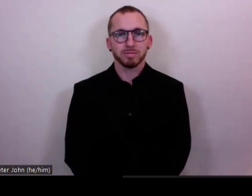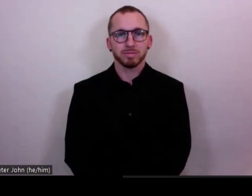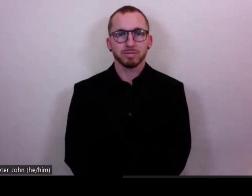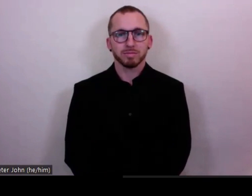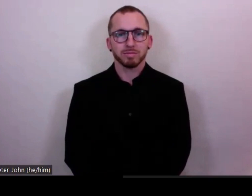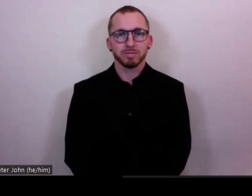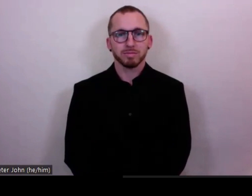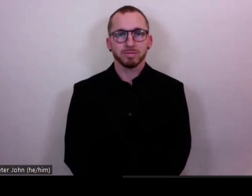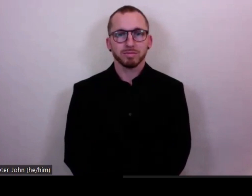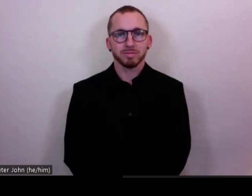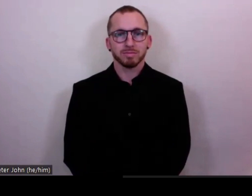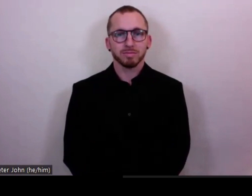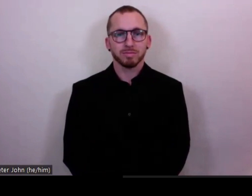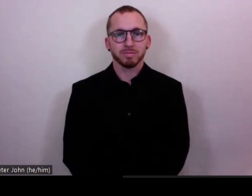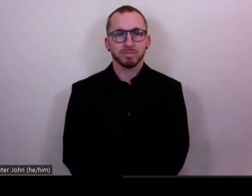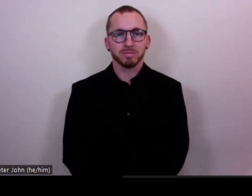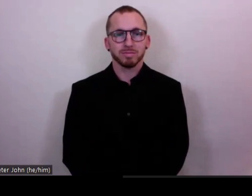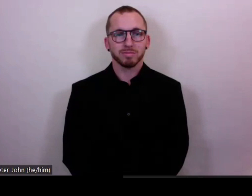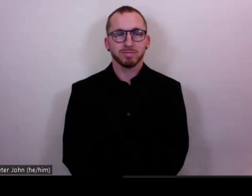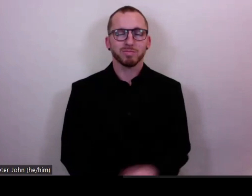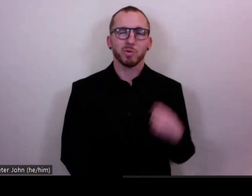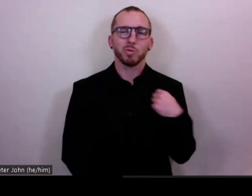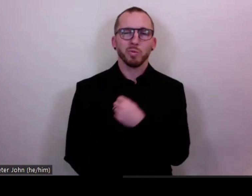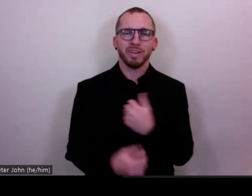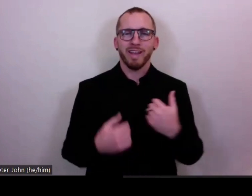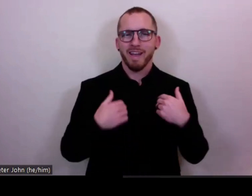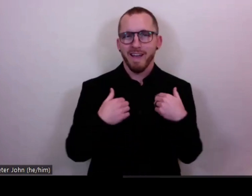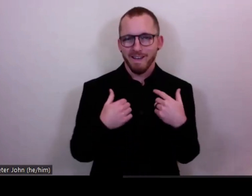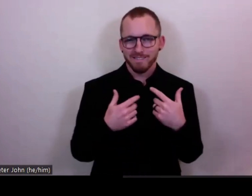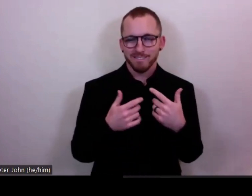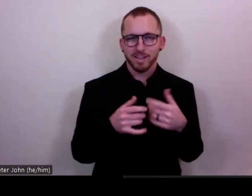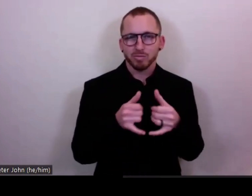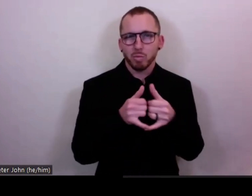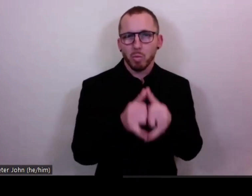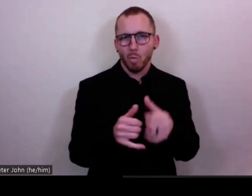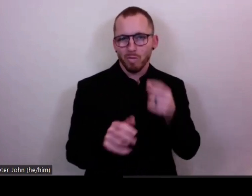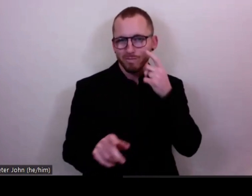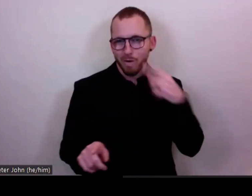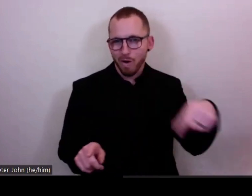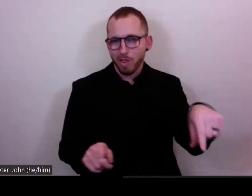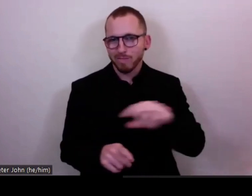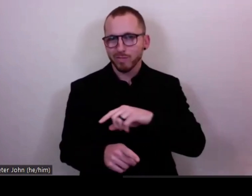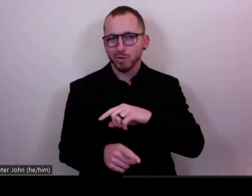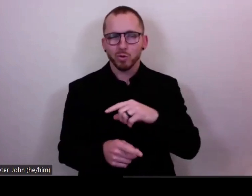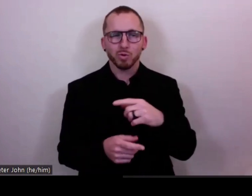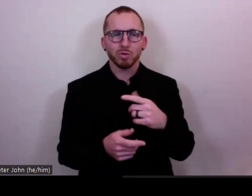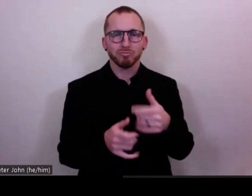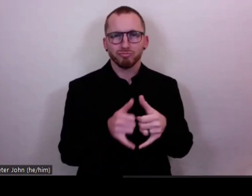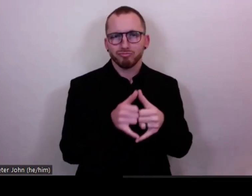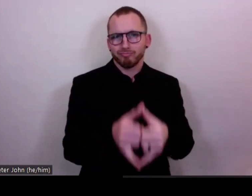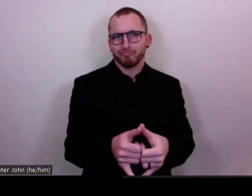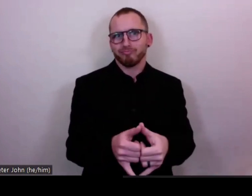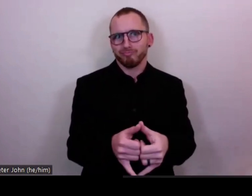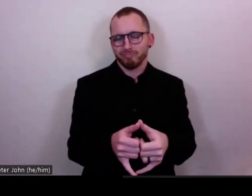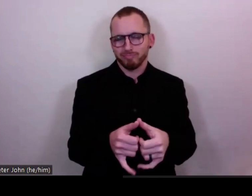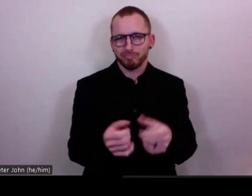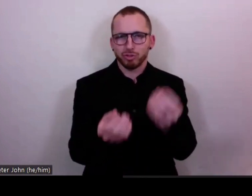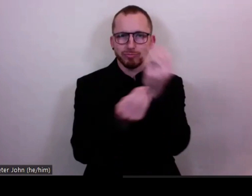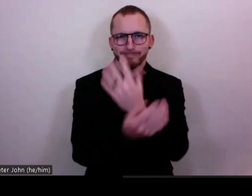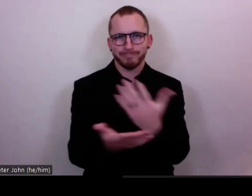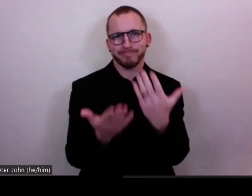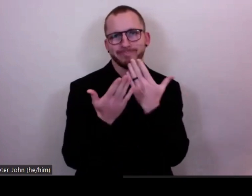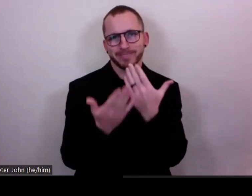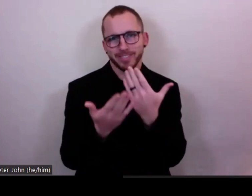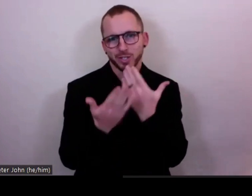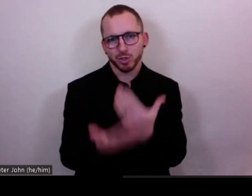me hand them out. We also have plaques that we've ordered for all of you as our expression of gratitude.